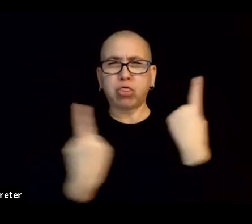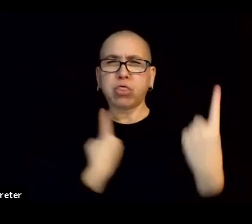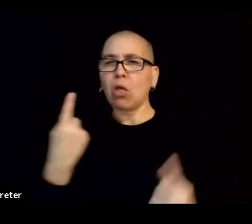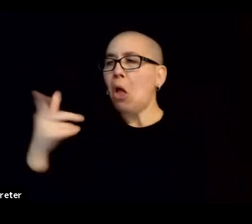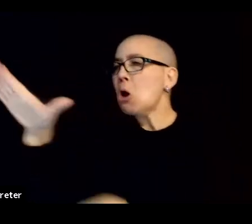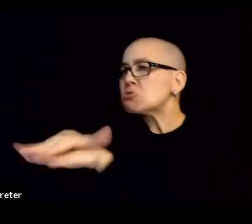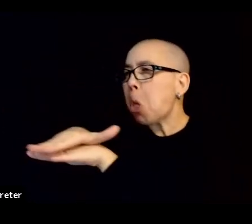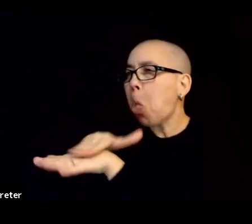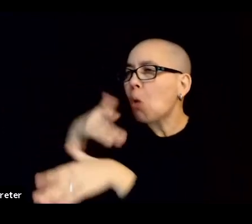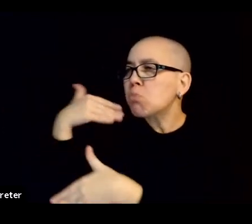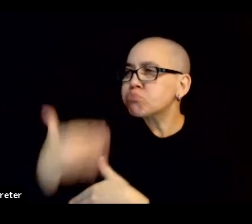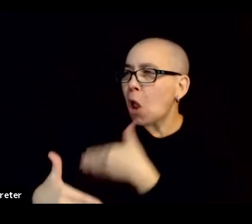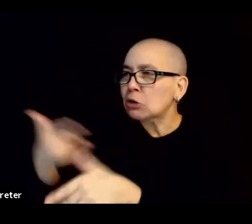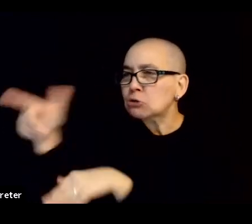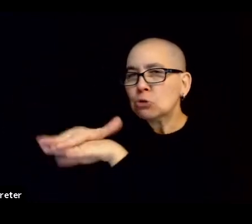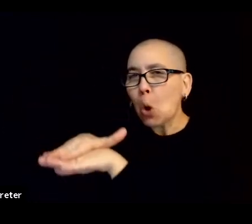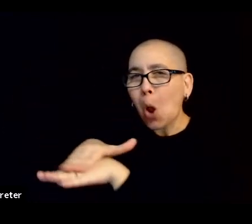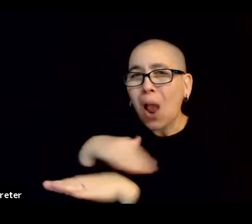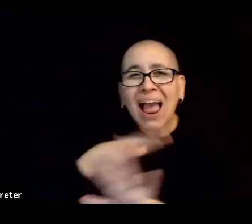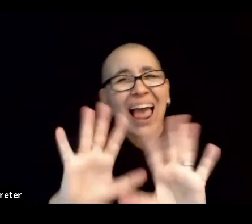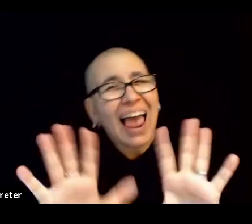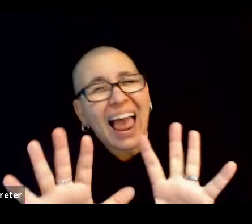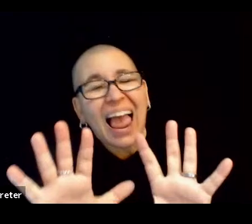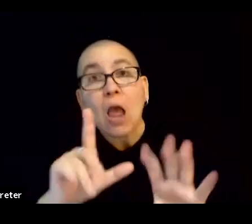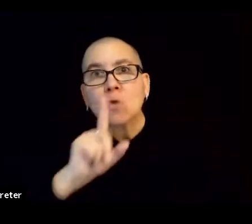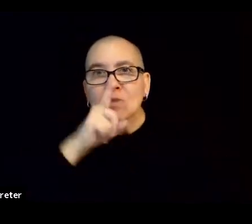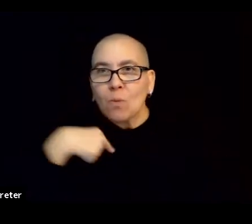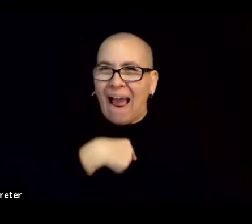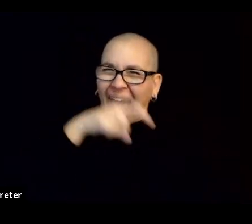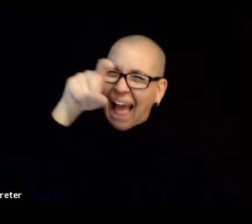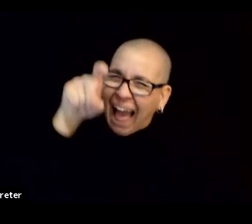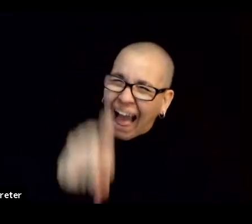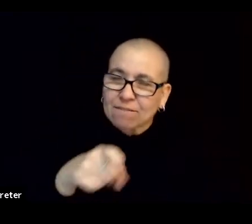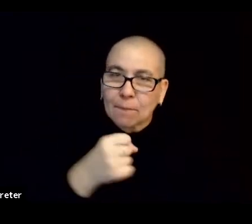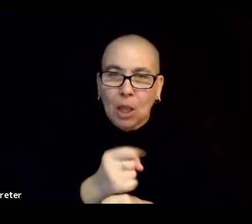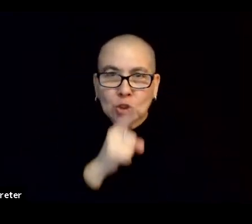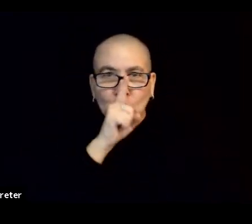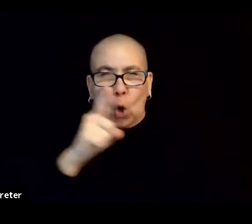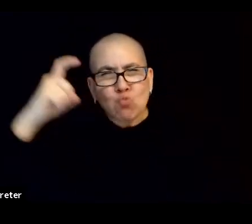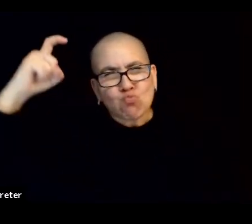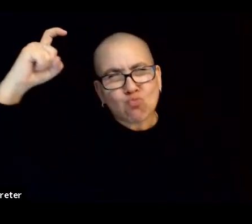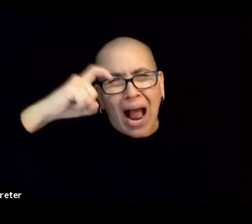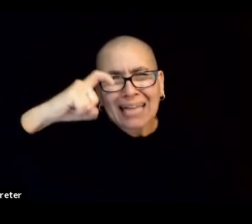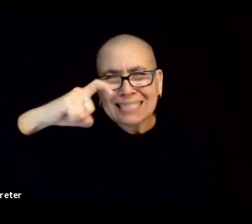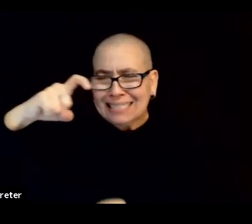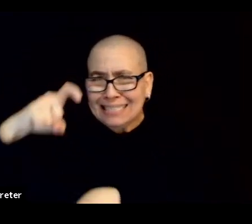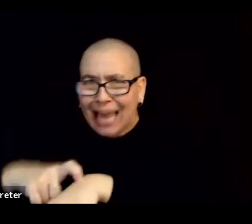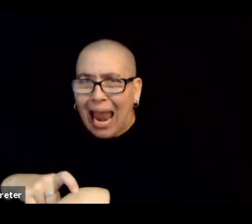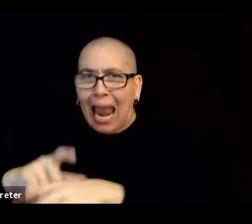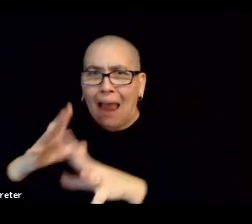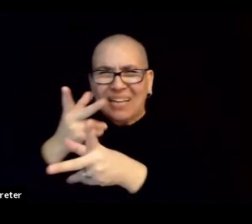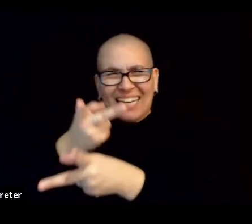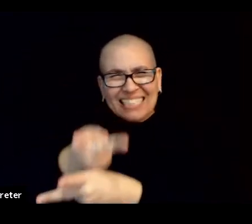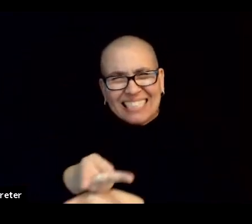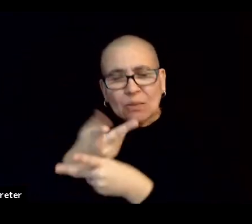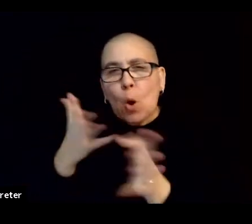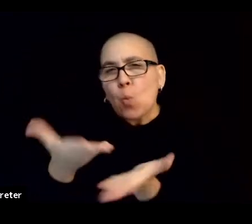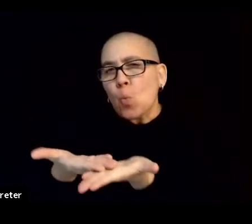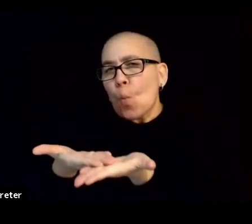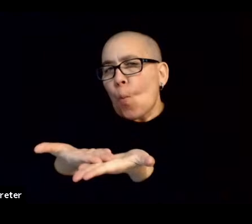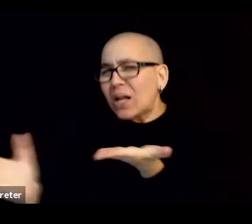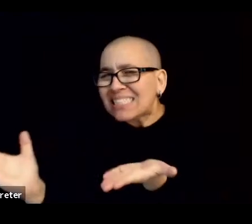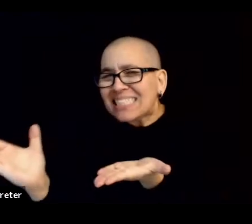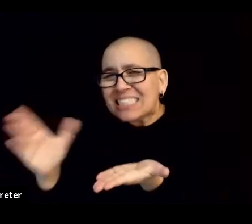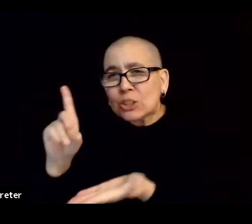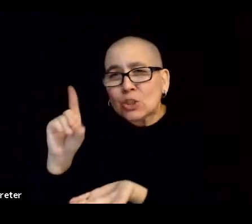again, you hit on the last part of this. The way to fix all of this, get more vaccines. The federal government should have planned accordingly. They should have had the